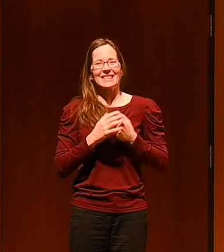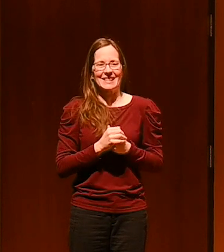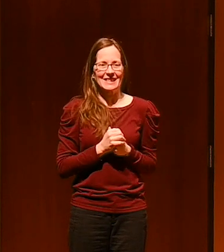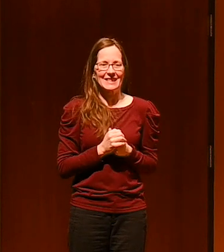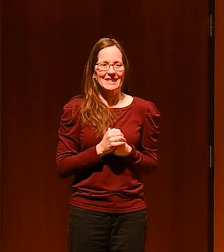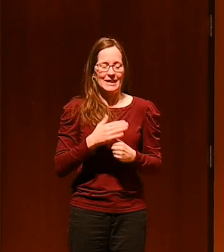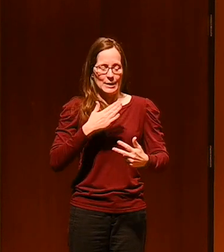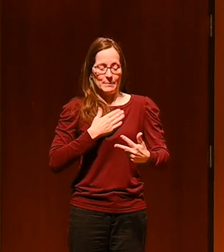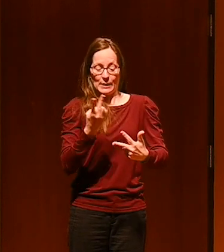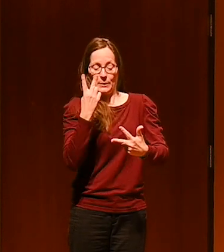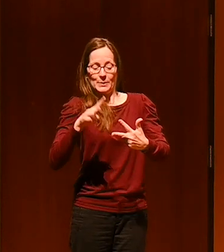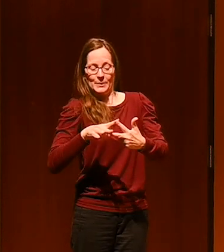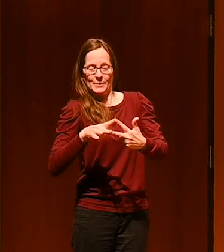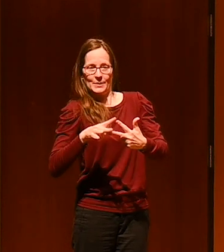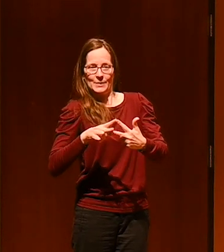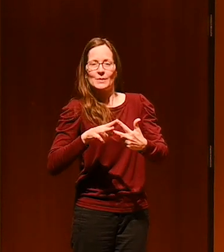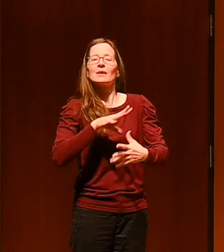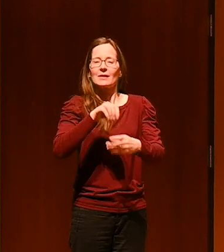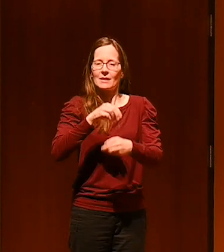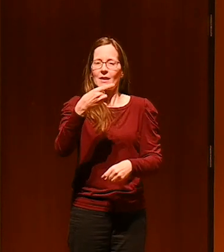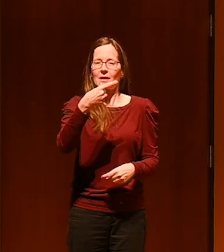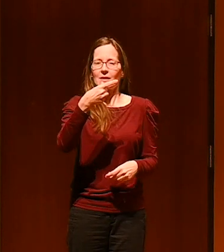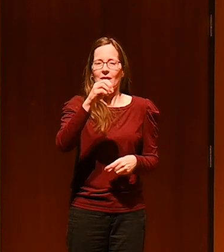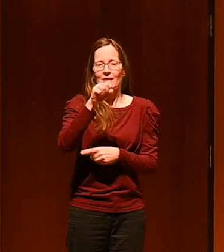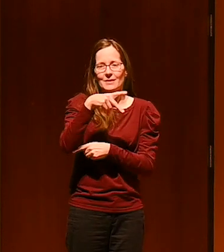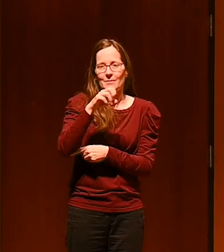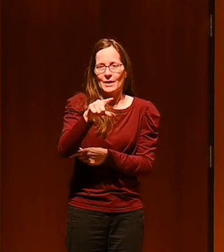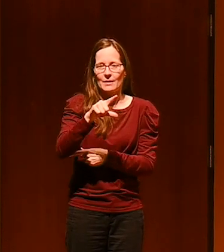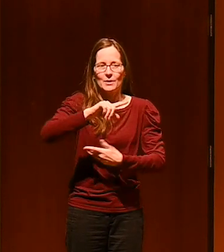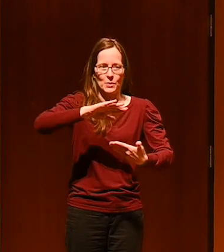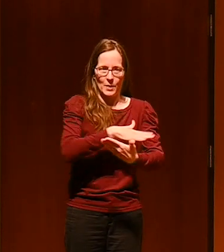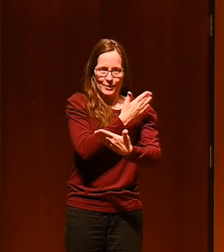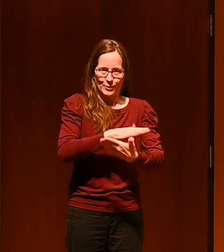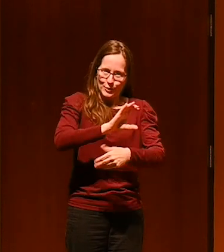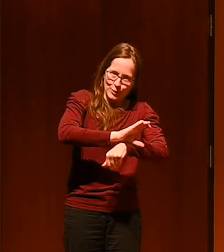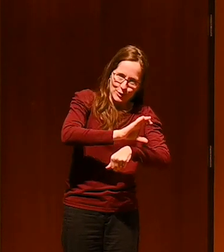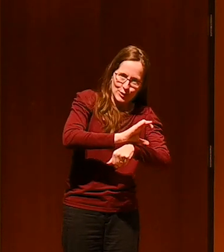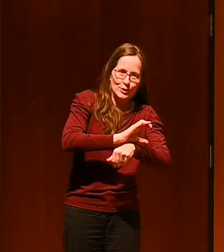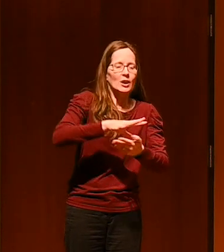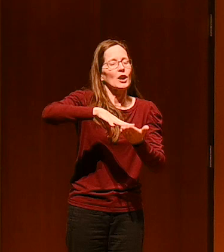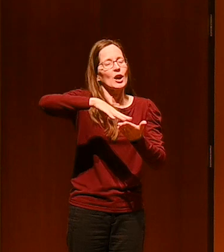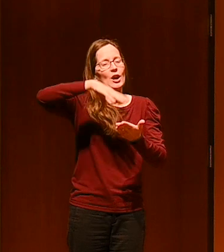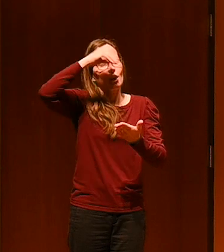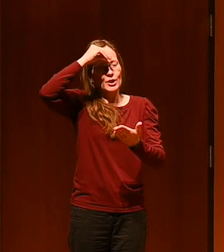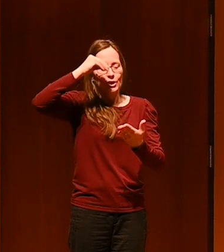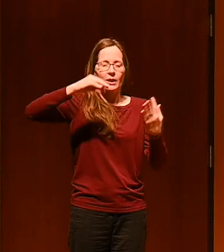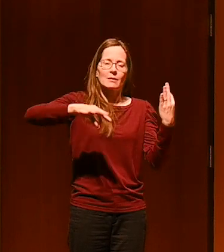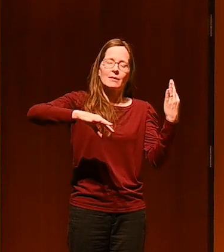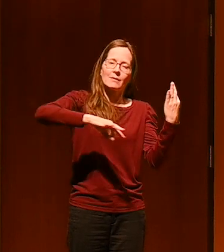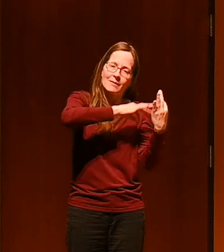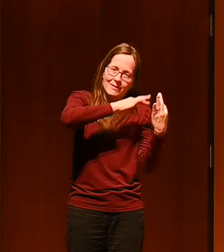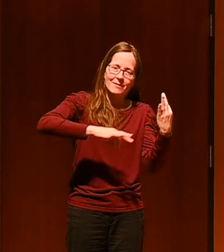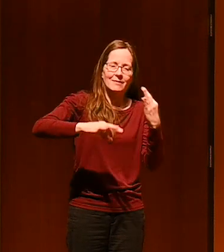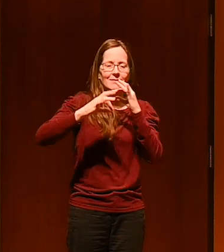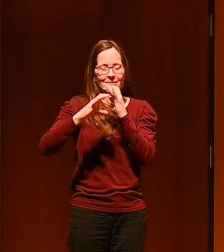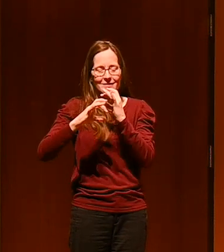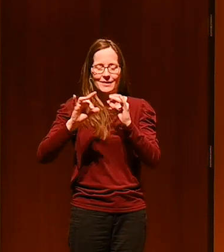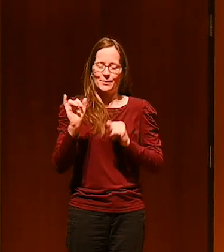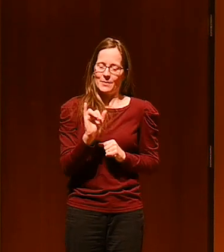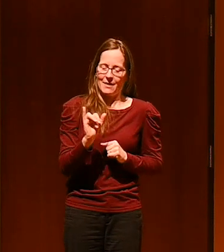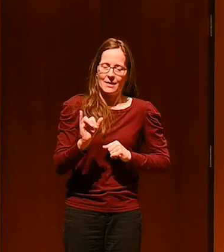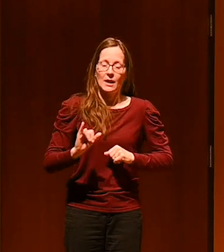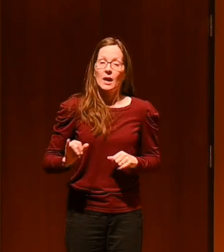my two little ones are in the gospel choir at church and are learning to play instruments as well. Whether painting, singing, or